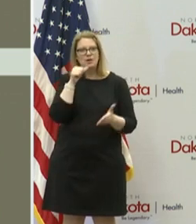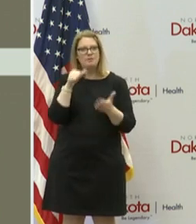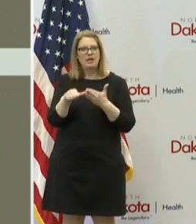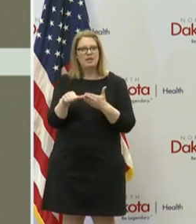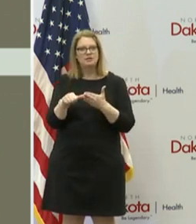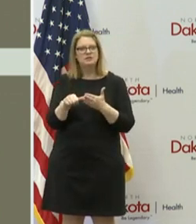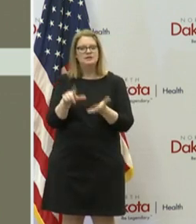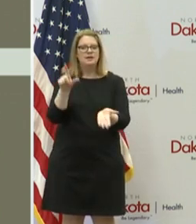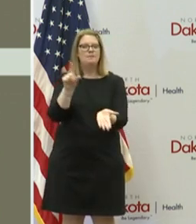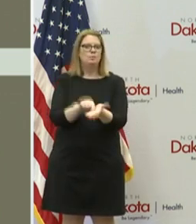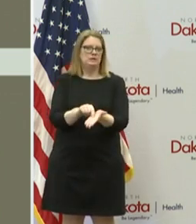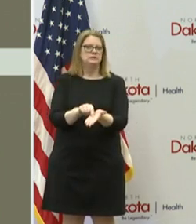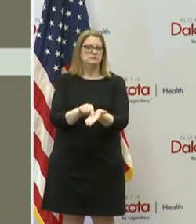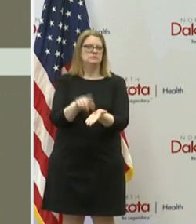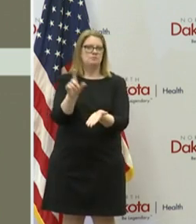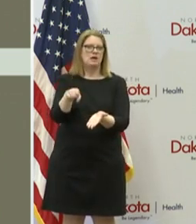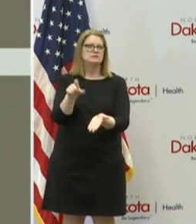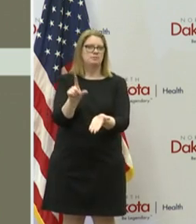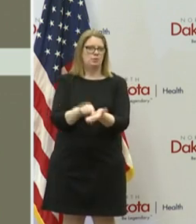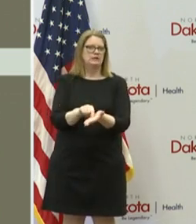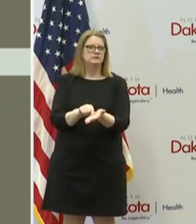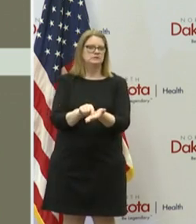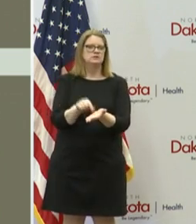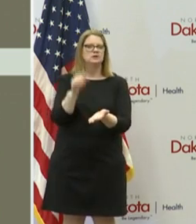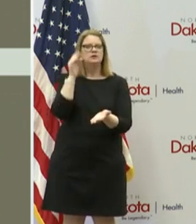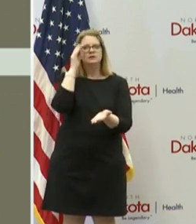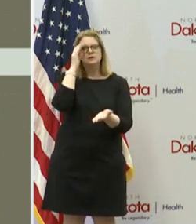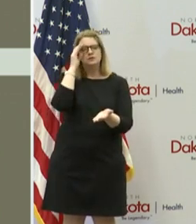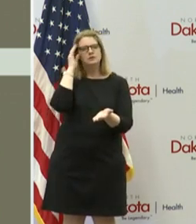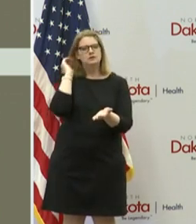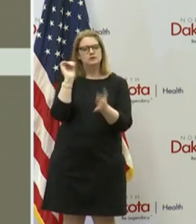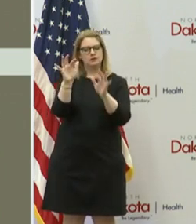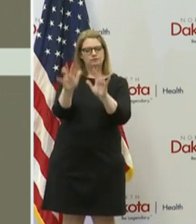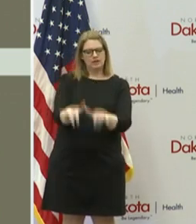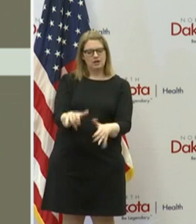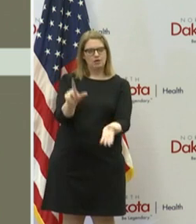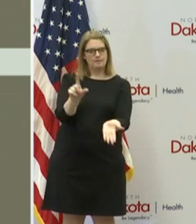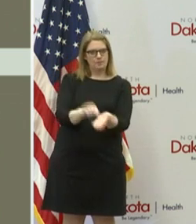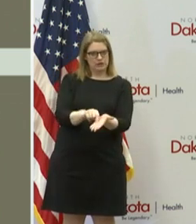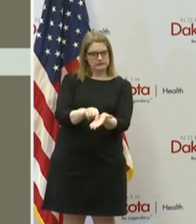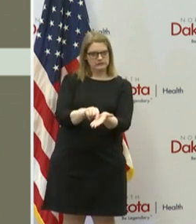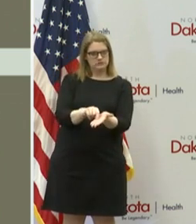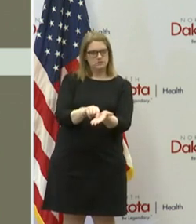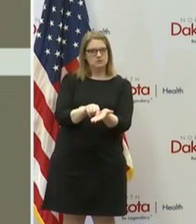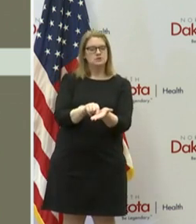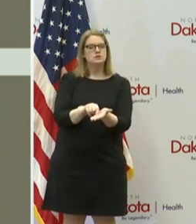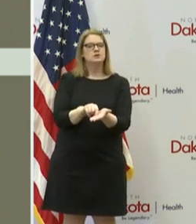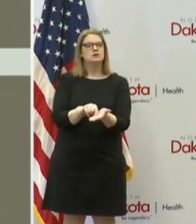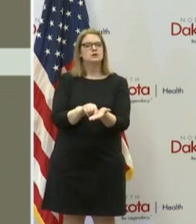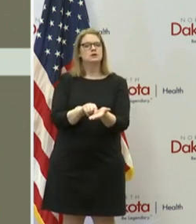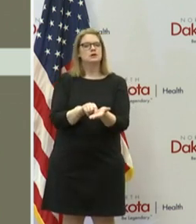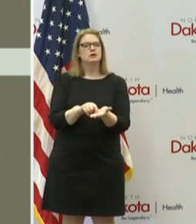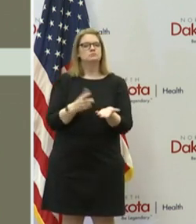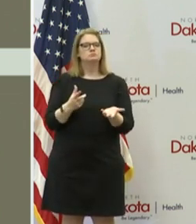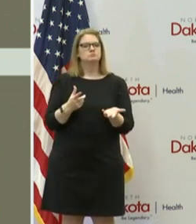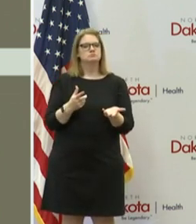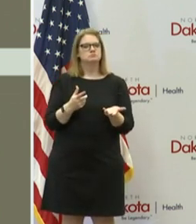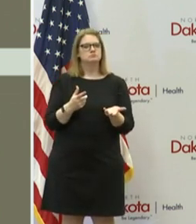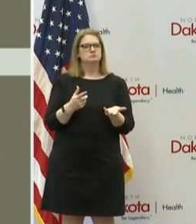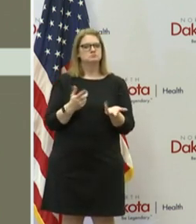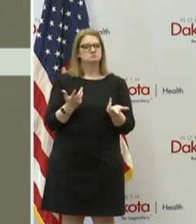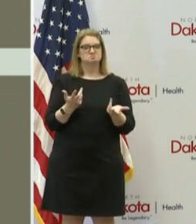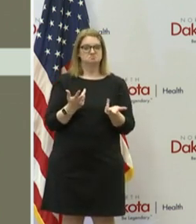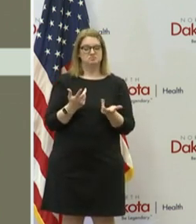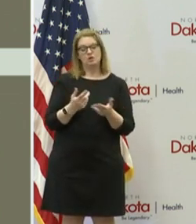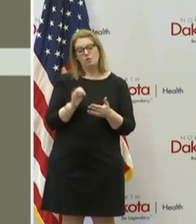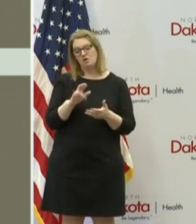have to print it out. And so you fill it on, you print it out, and I guess you could just print it out and